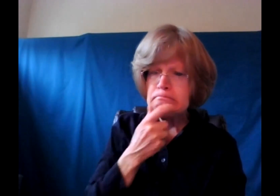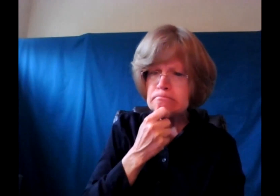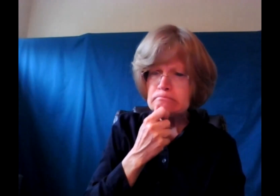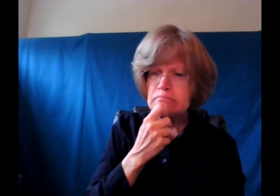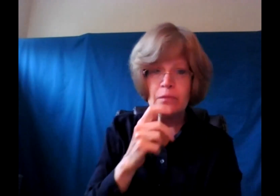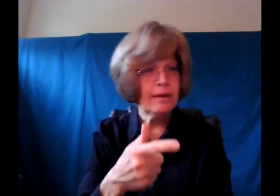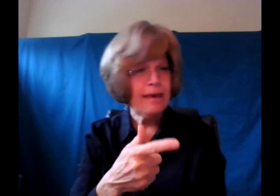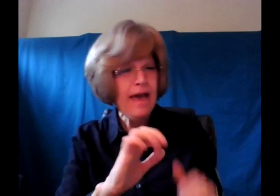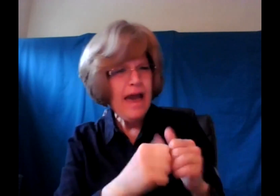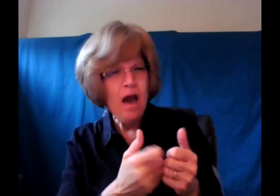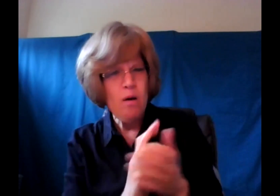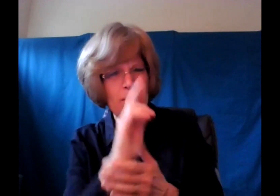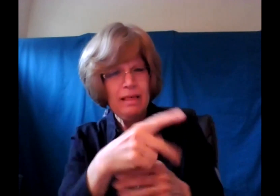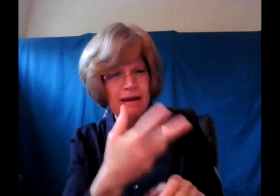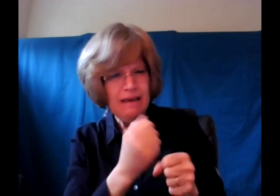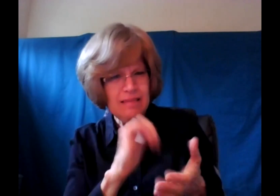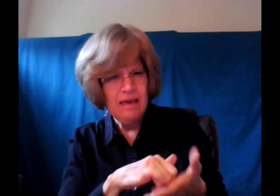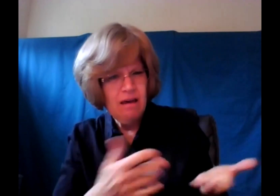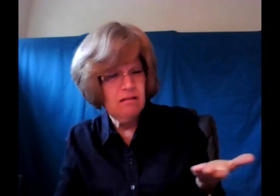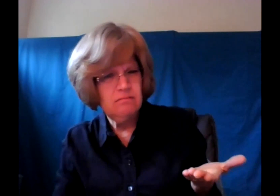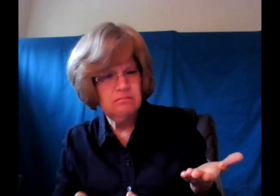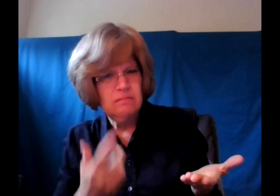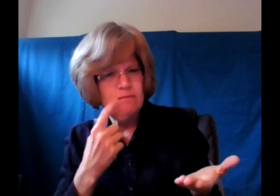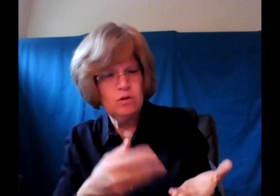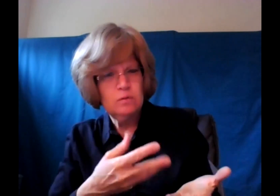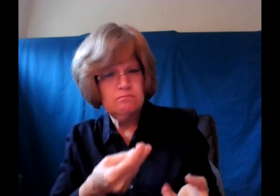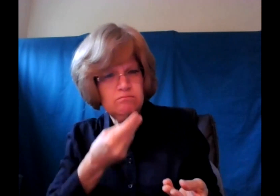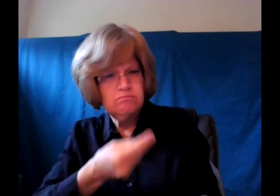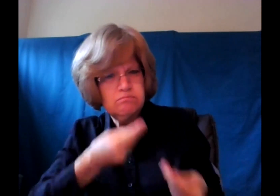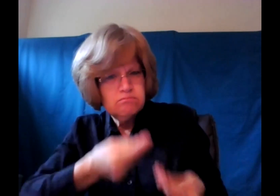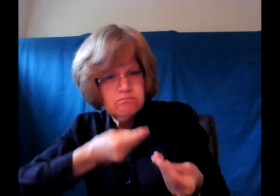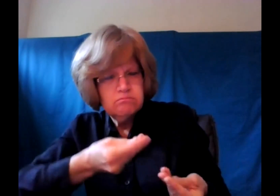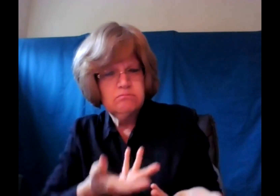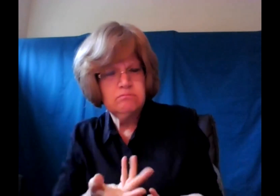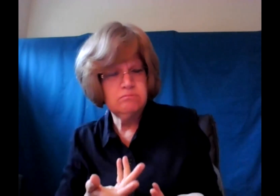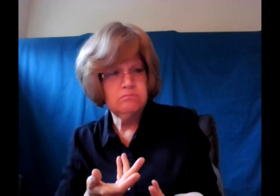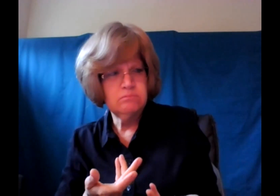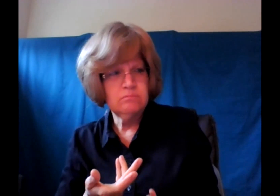And how does a plant get its nutrition?